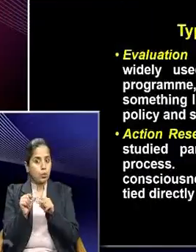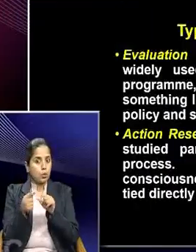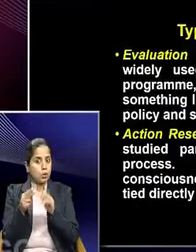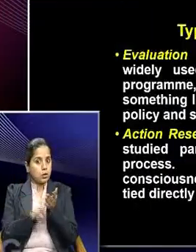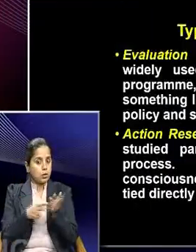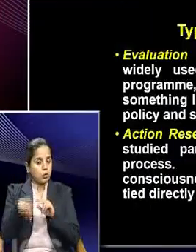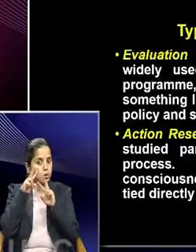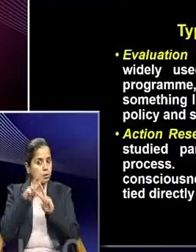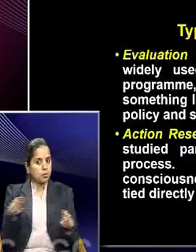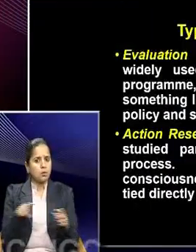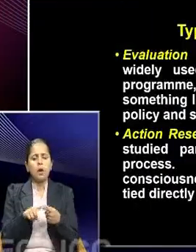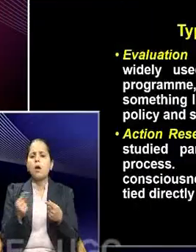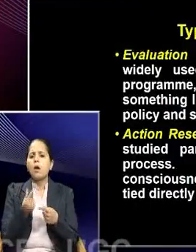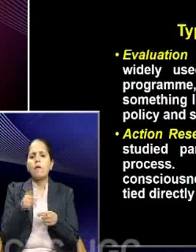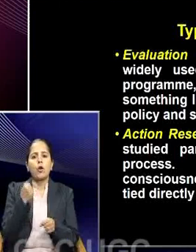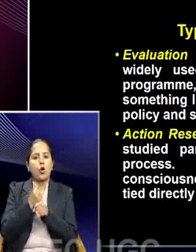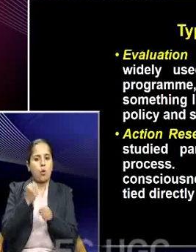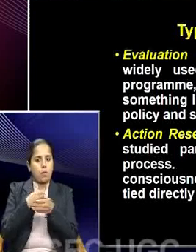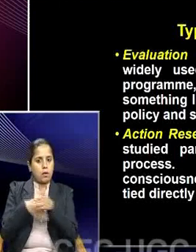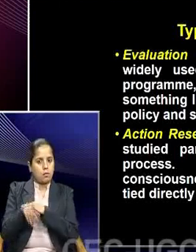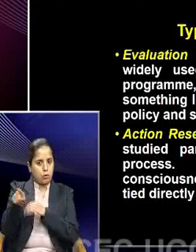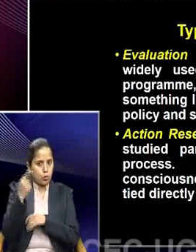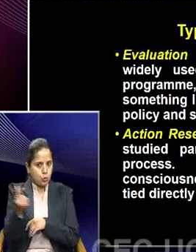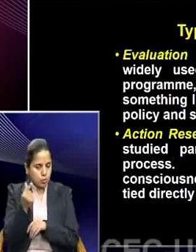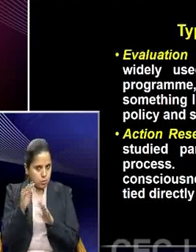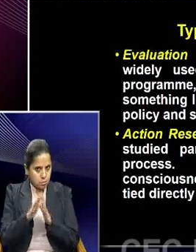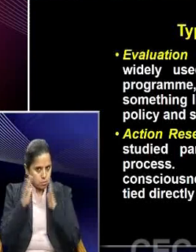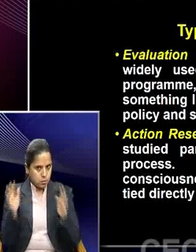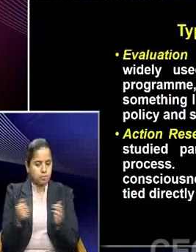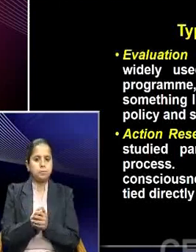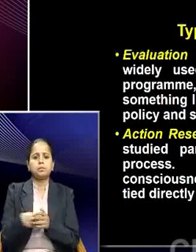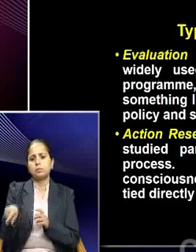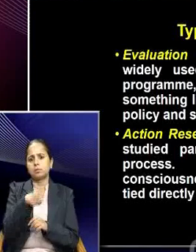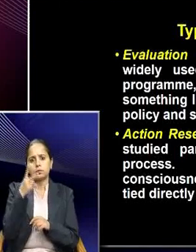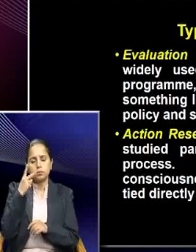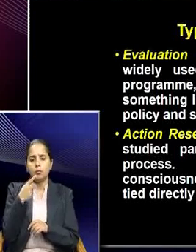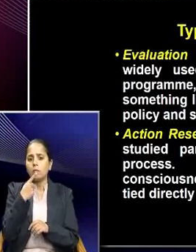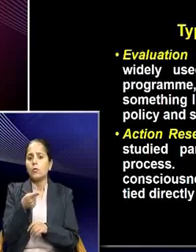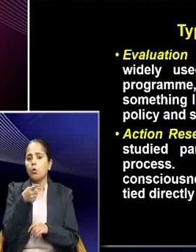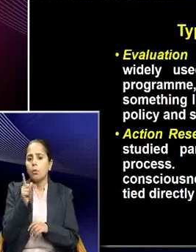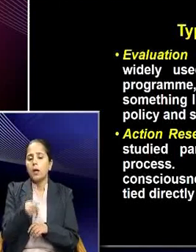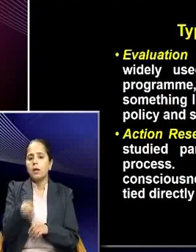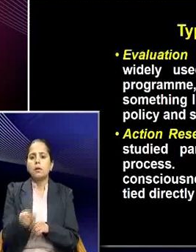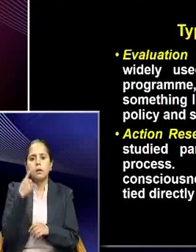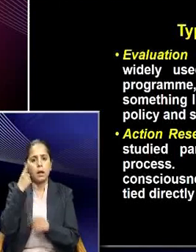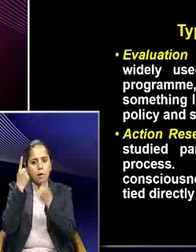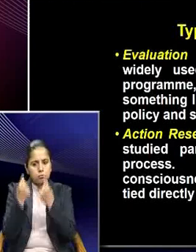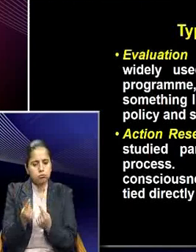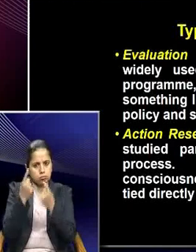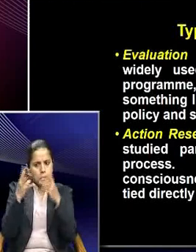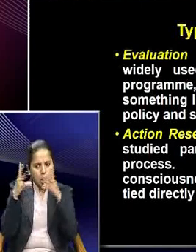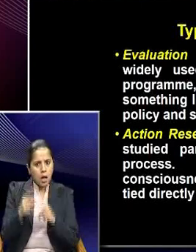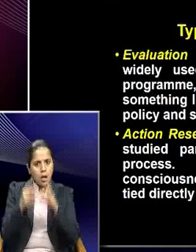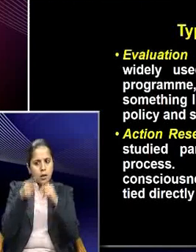mostly used in the government organization and places where you need to evaluate a